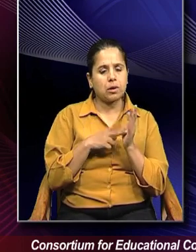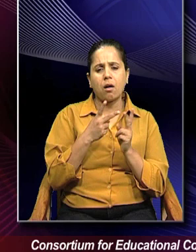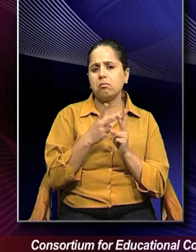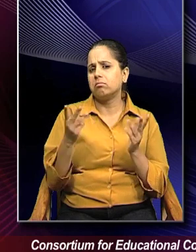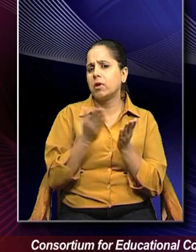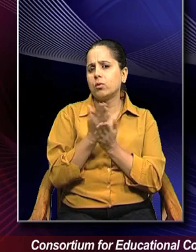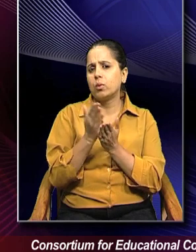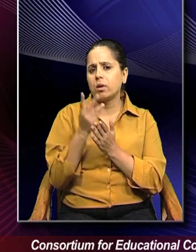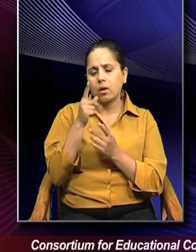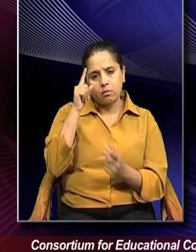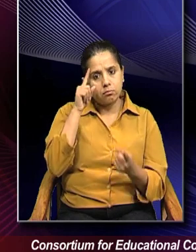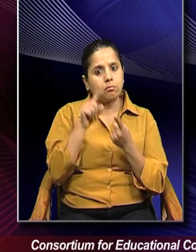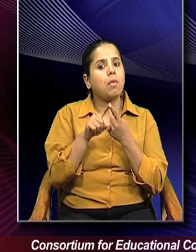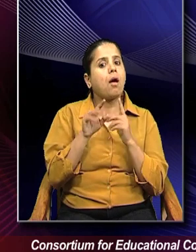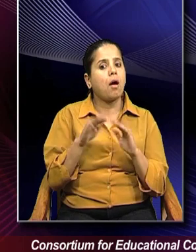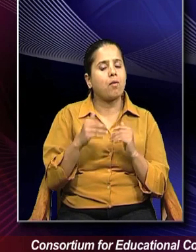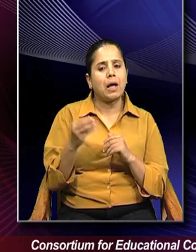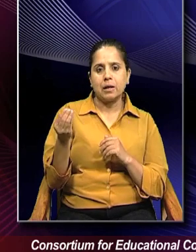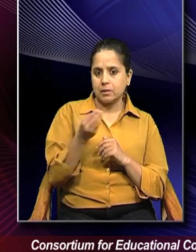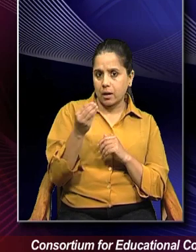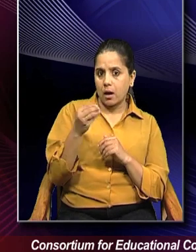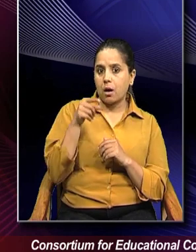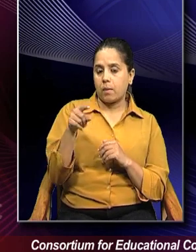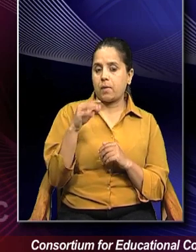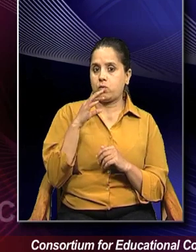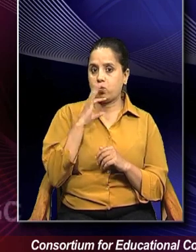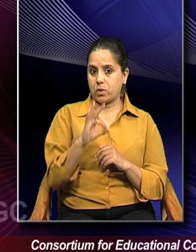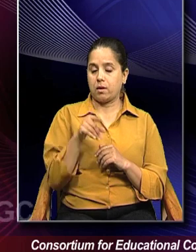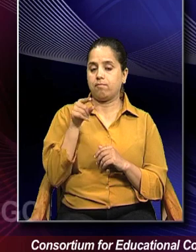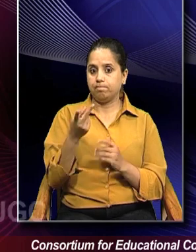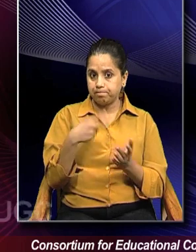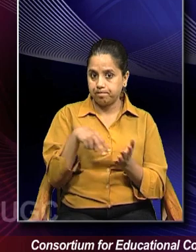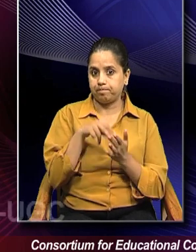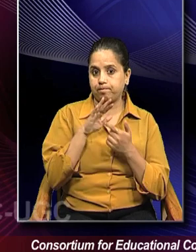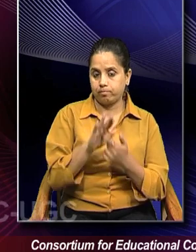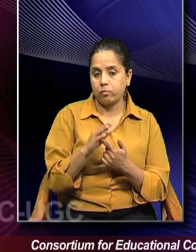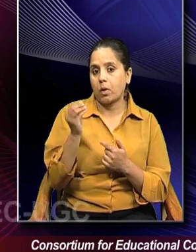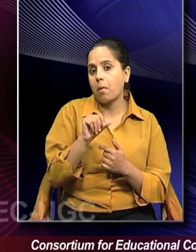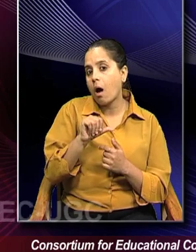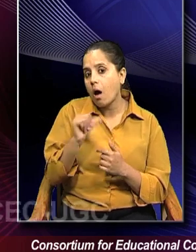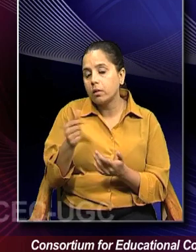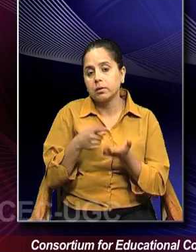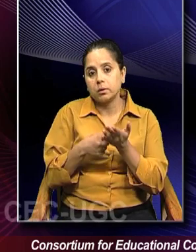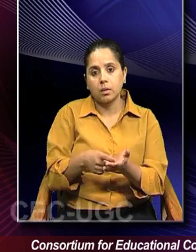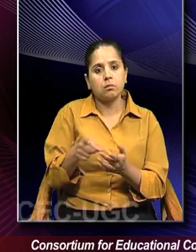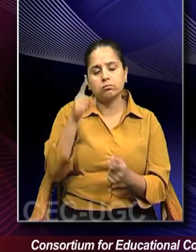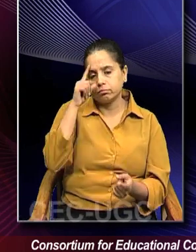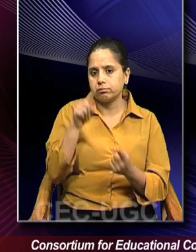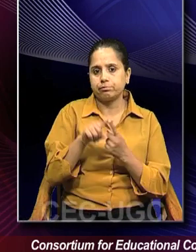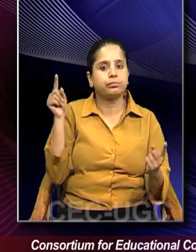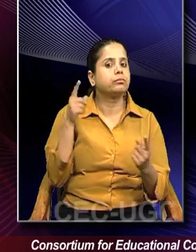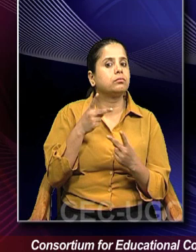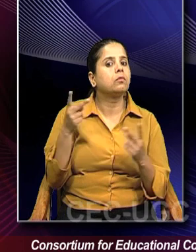ways agrees with some of the realist positions, but in some other respects he disagrees with